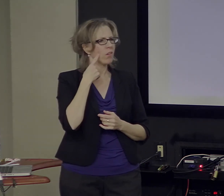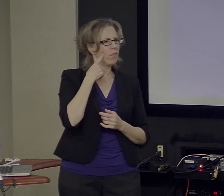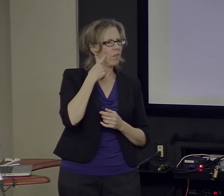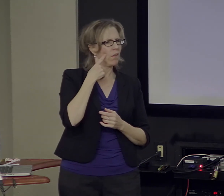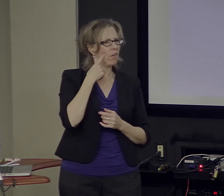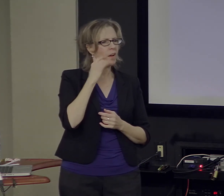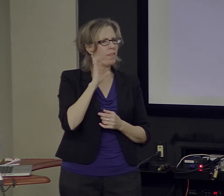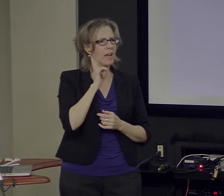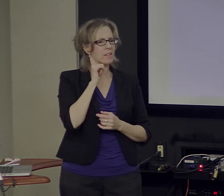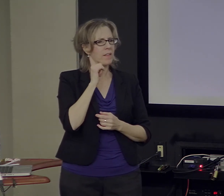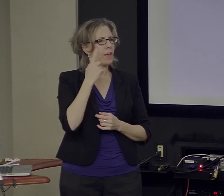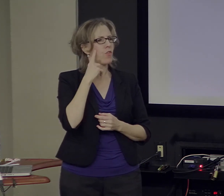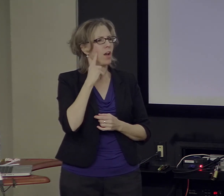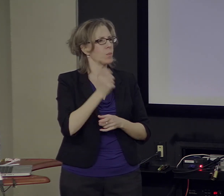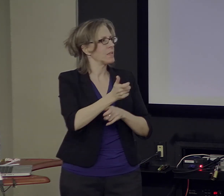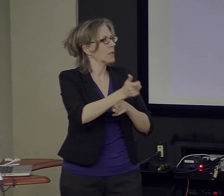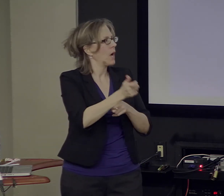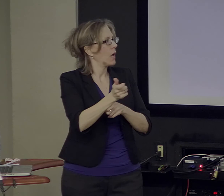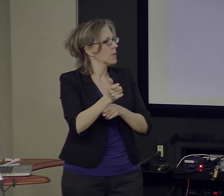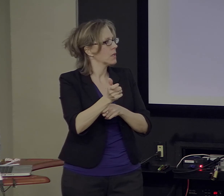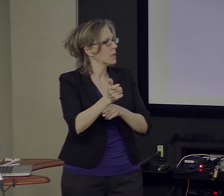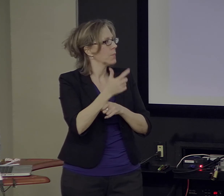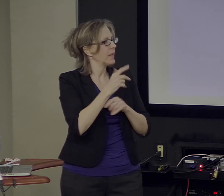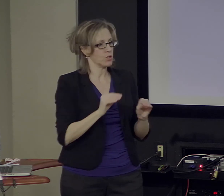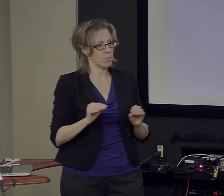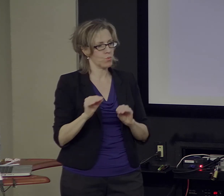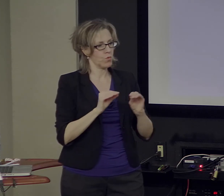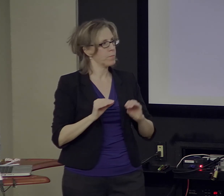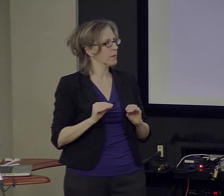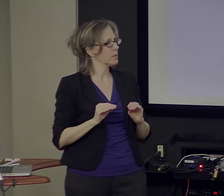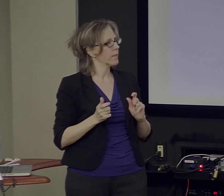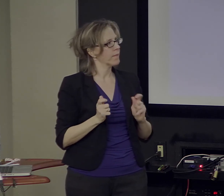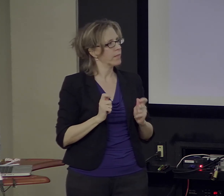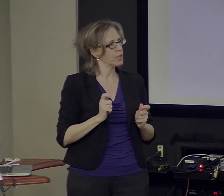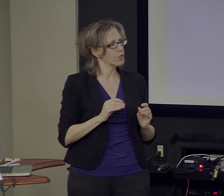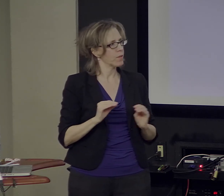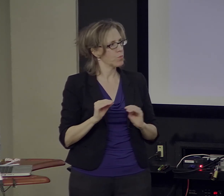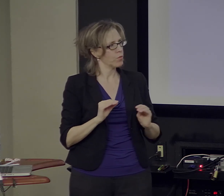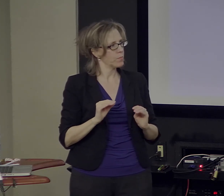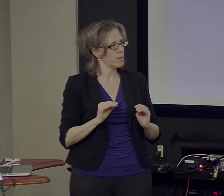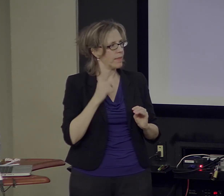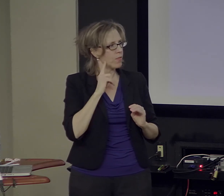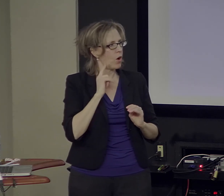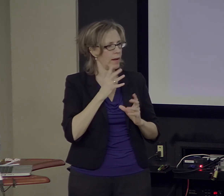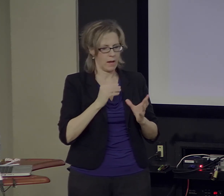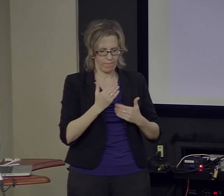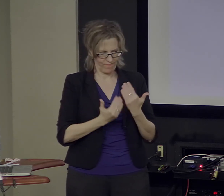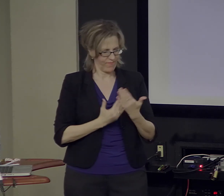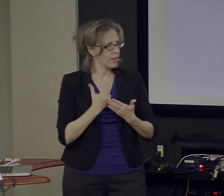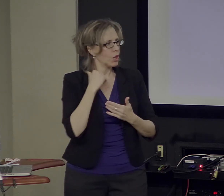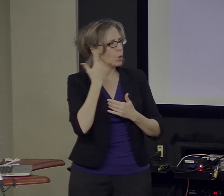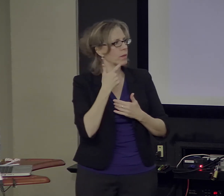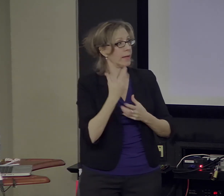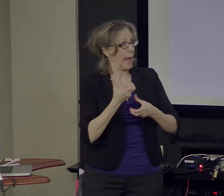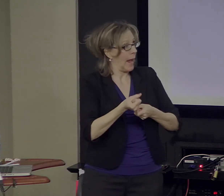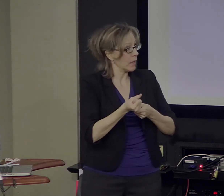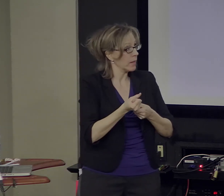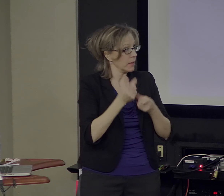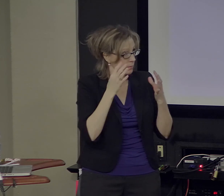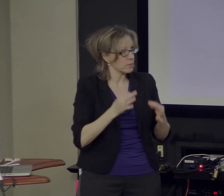didn't understand my sign for begging. They thought it was shooting because of the way that my hands were moving.